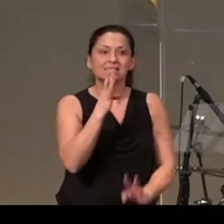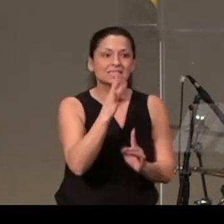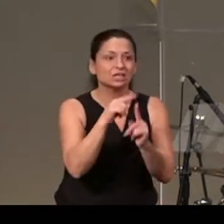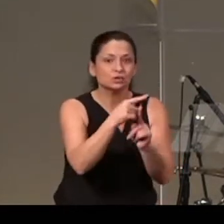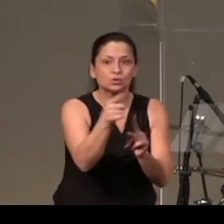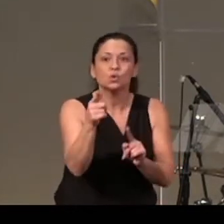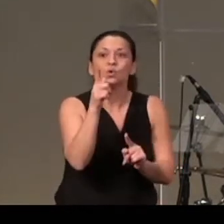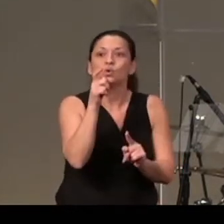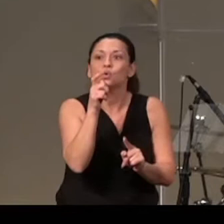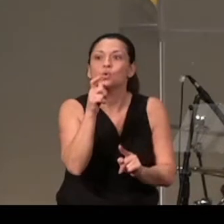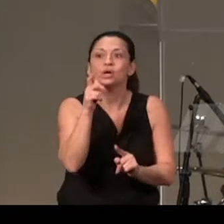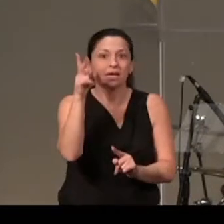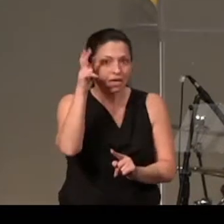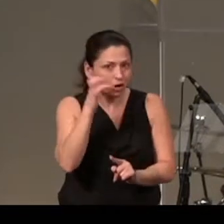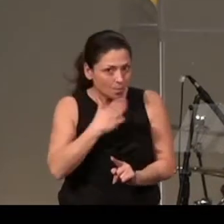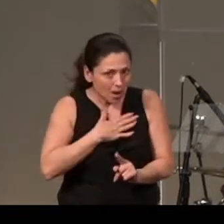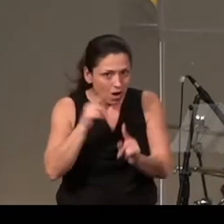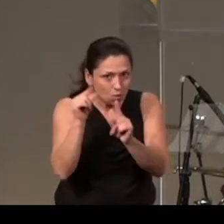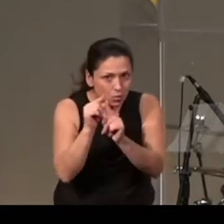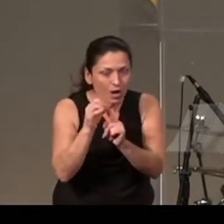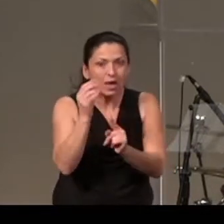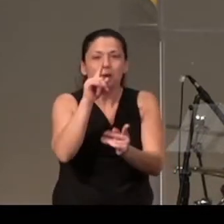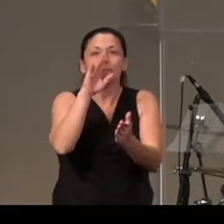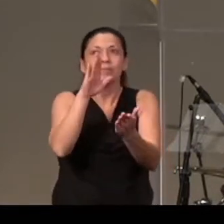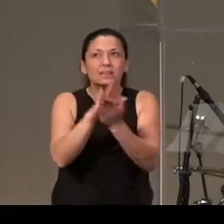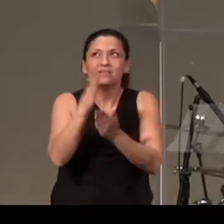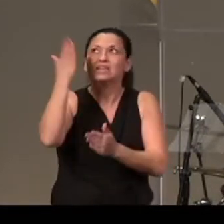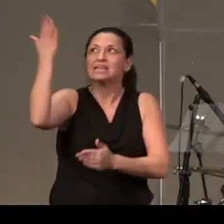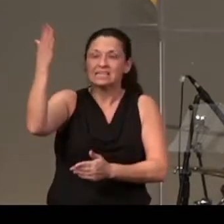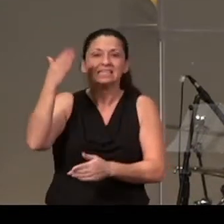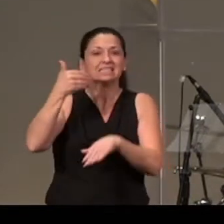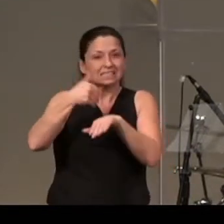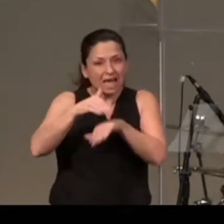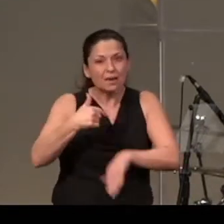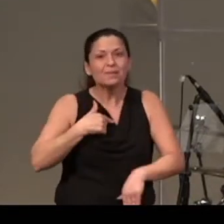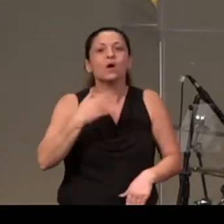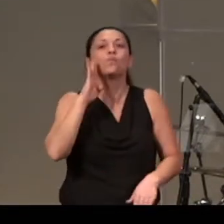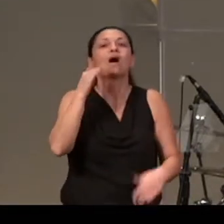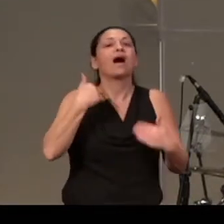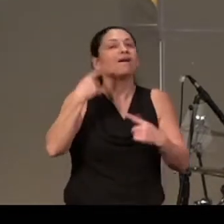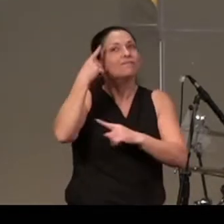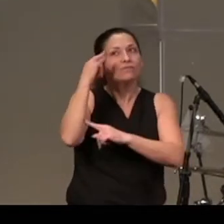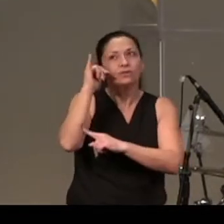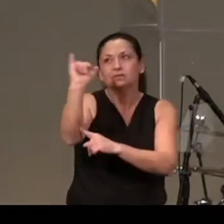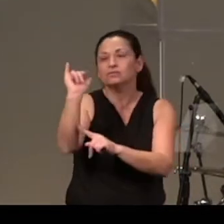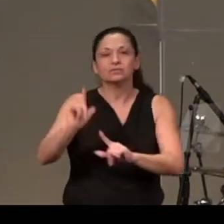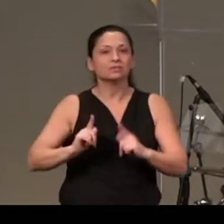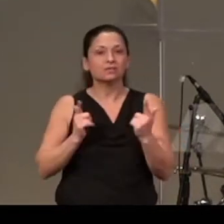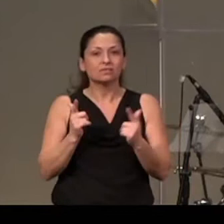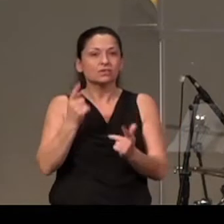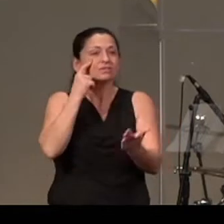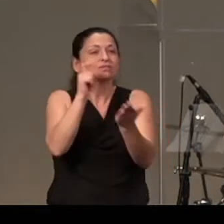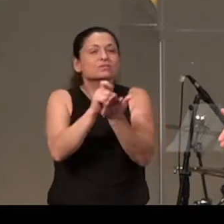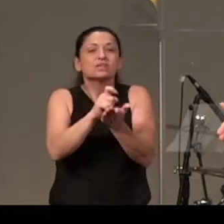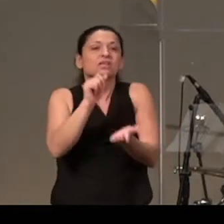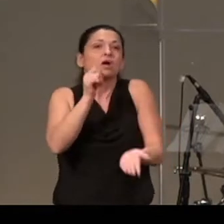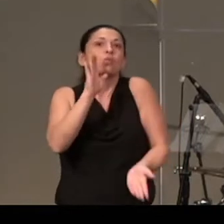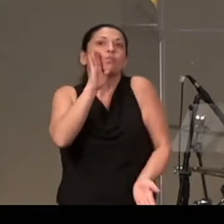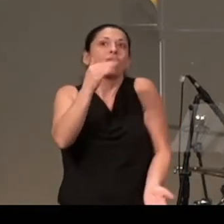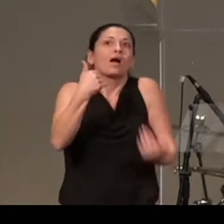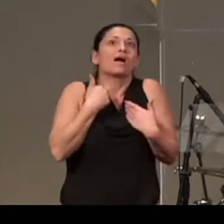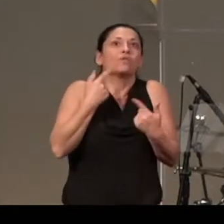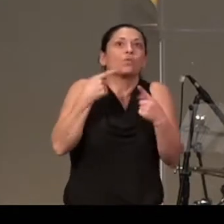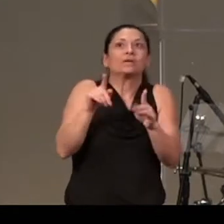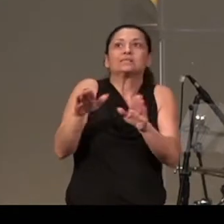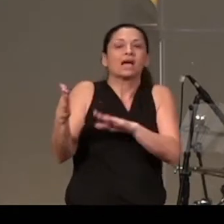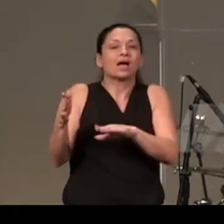hears my word, there's his word, and believes him who sent me has eternal life. Notice, it's not that they will have it when they die. They have